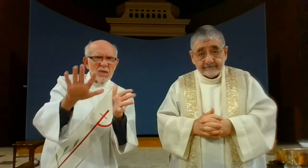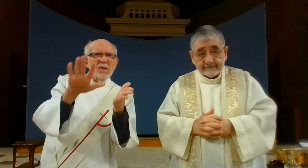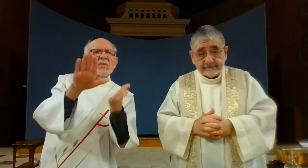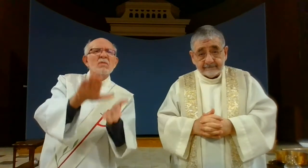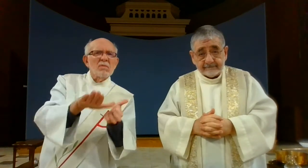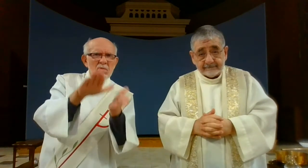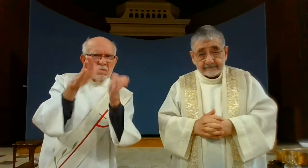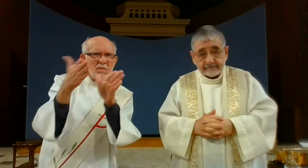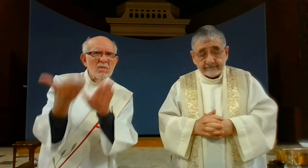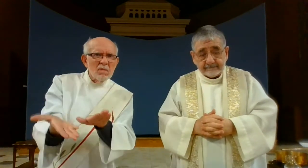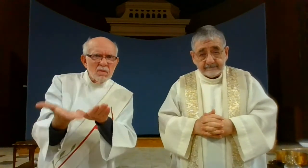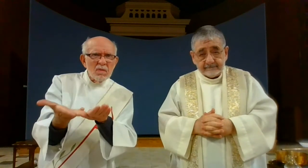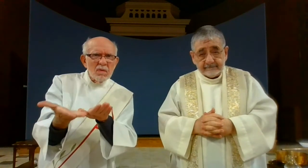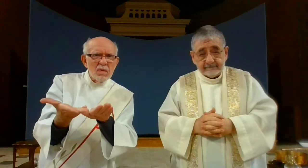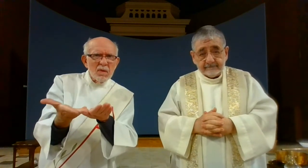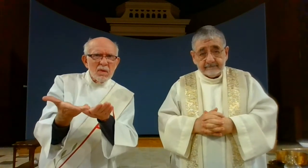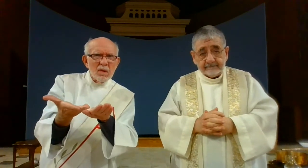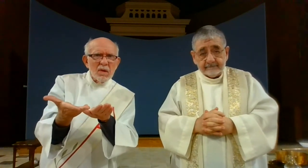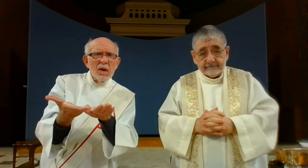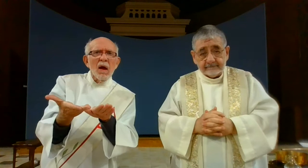For those that have died,